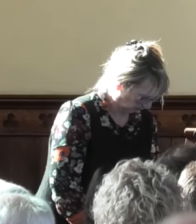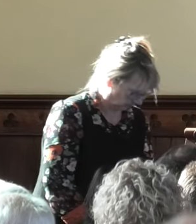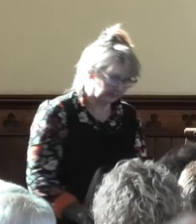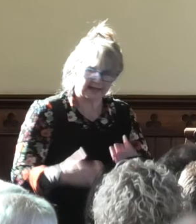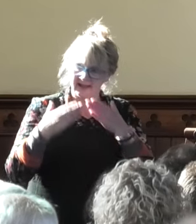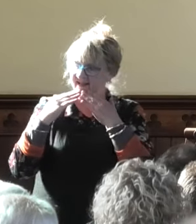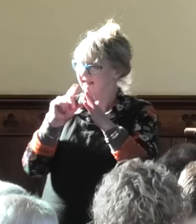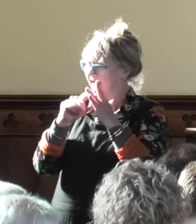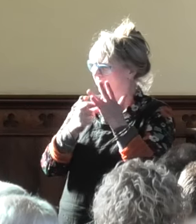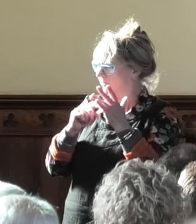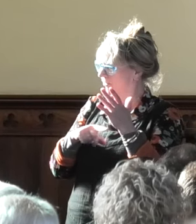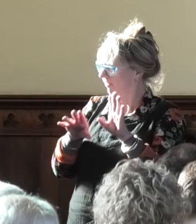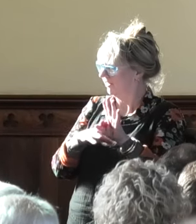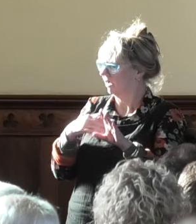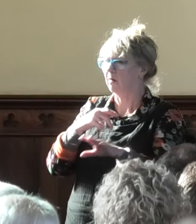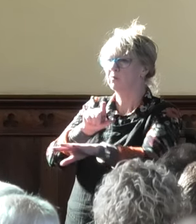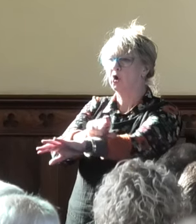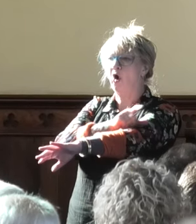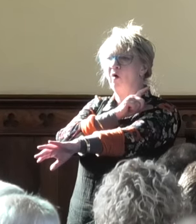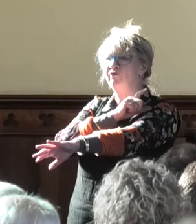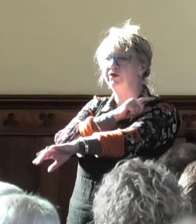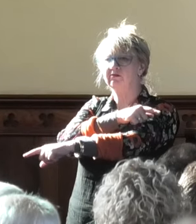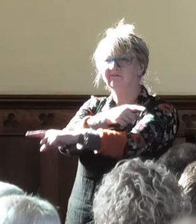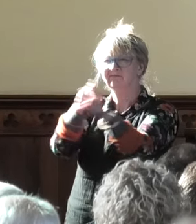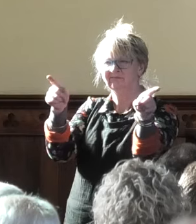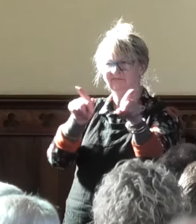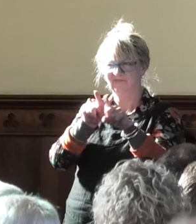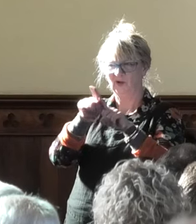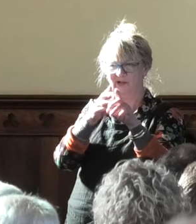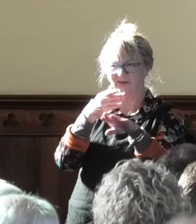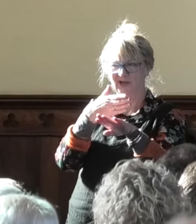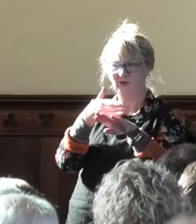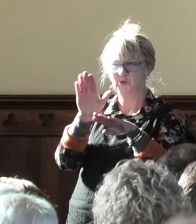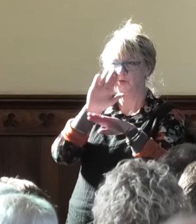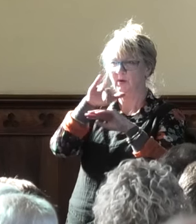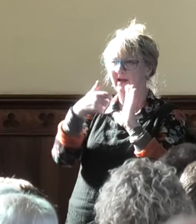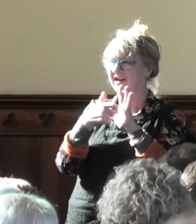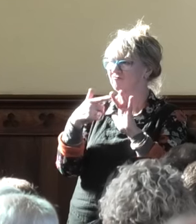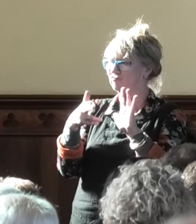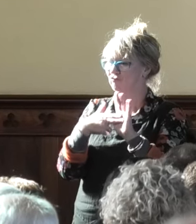Thank you, Dorothy. I'm confident that many of us have learnt something new today.